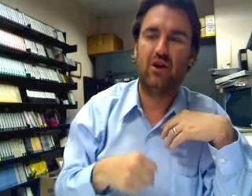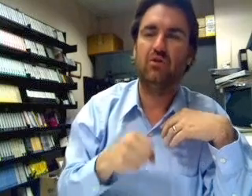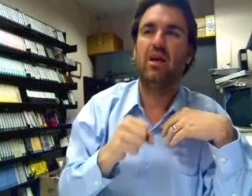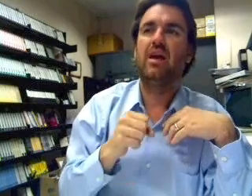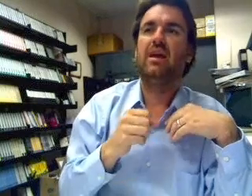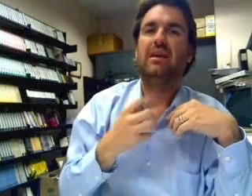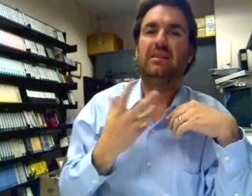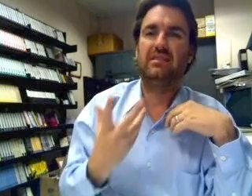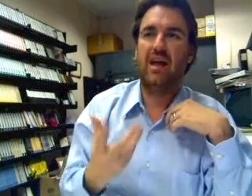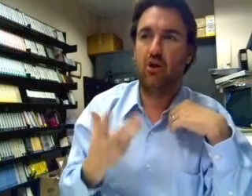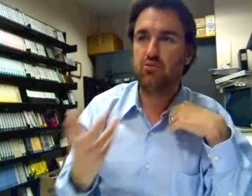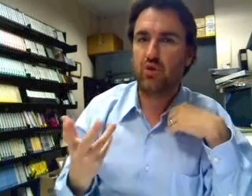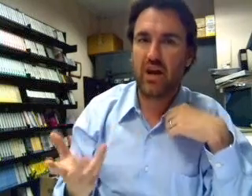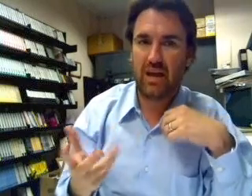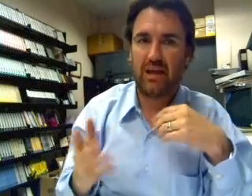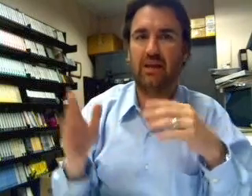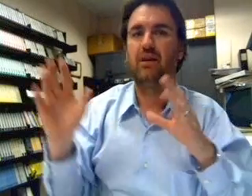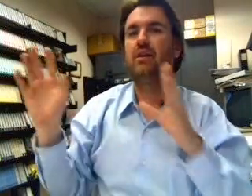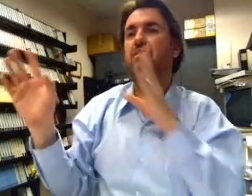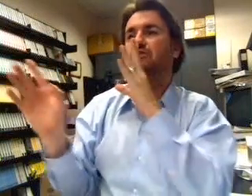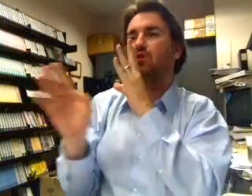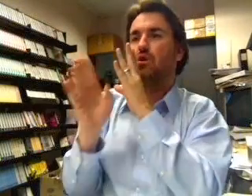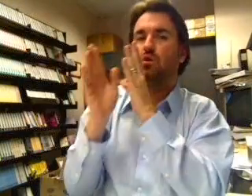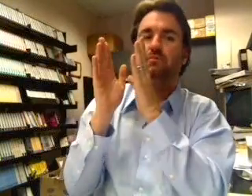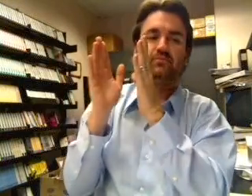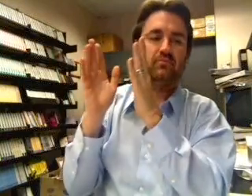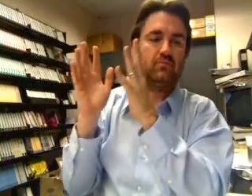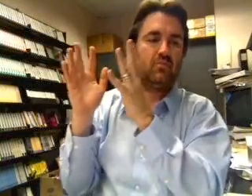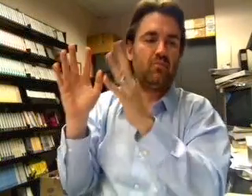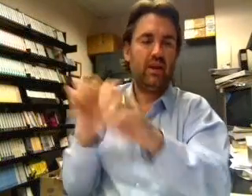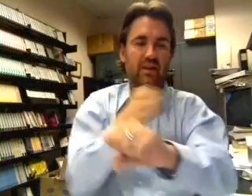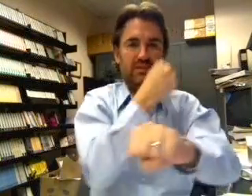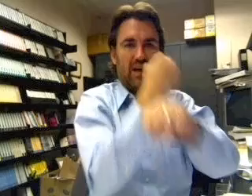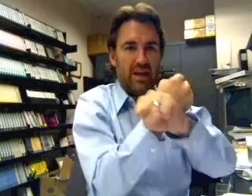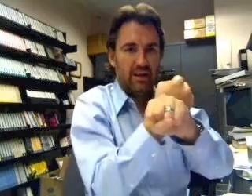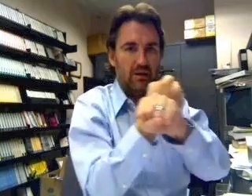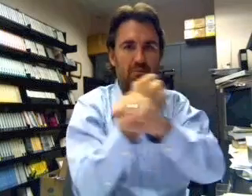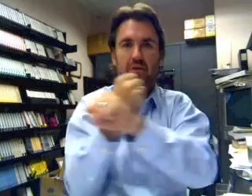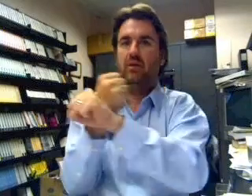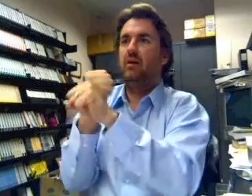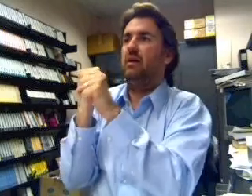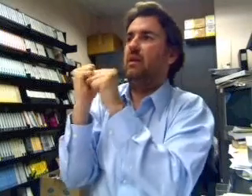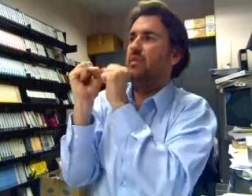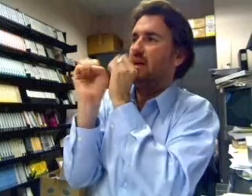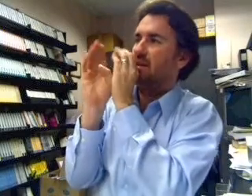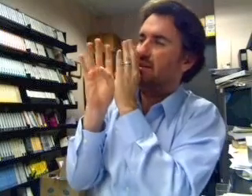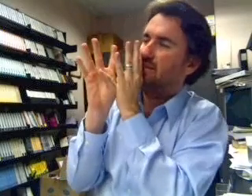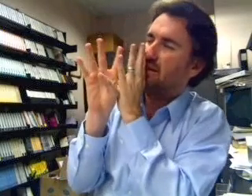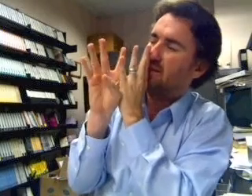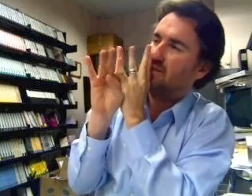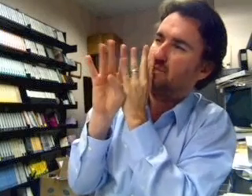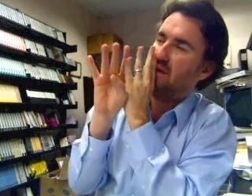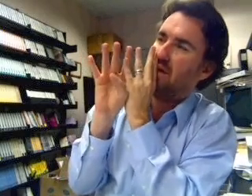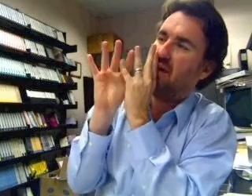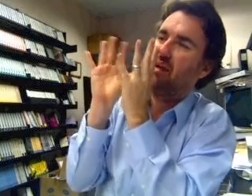down, he's now praying, so he's tied up, and then he's going to speak